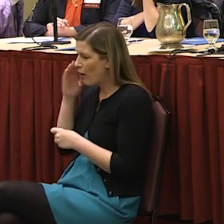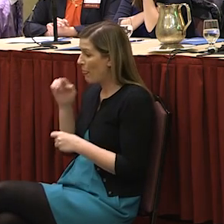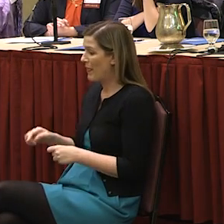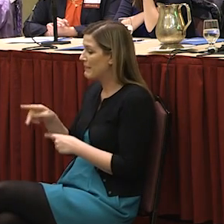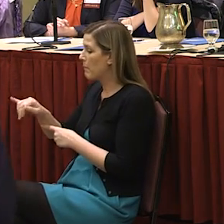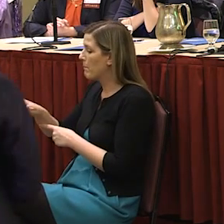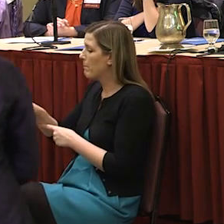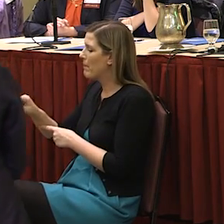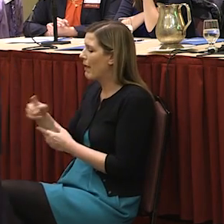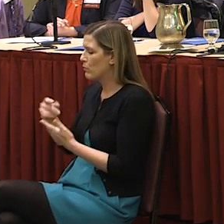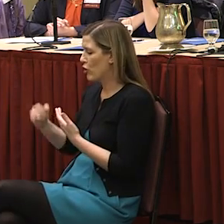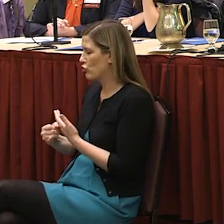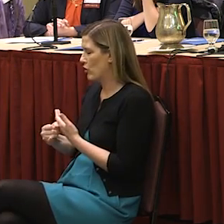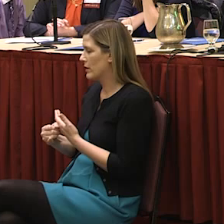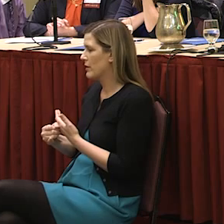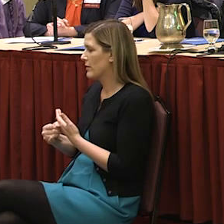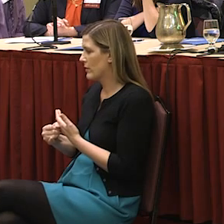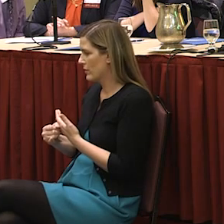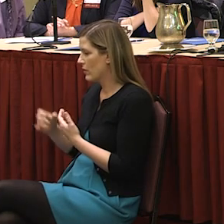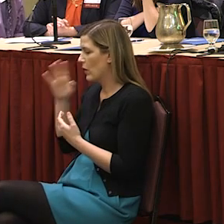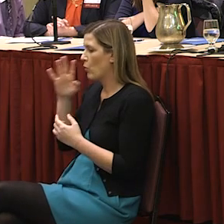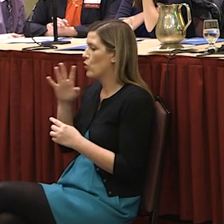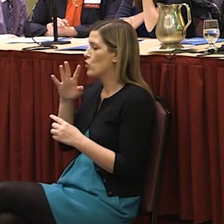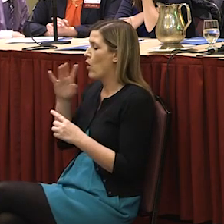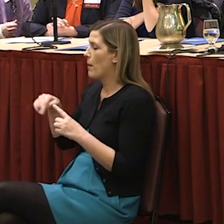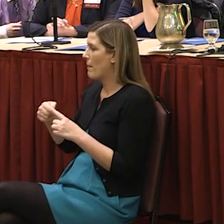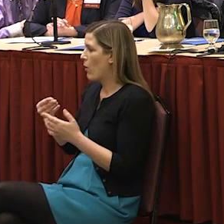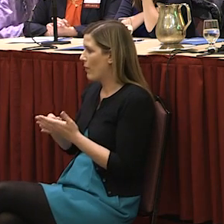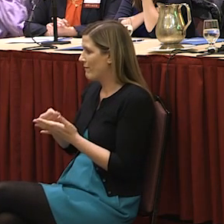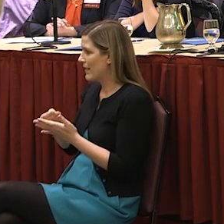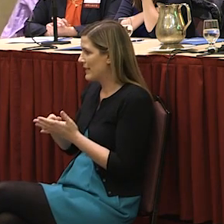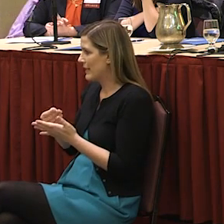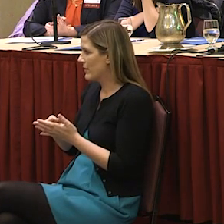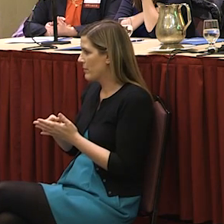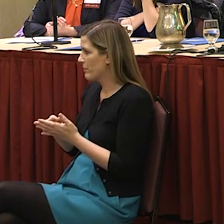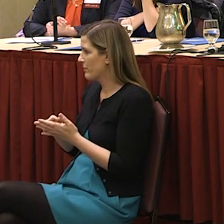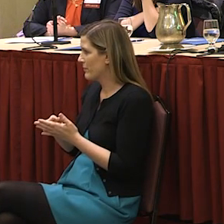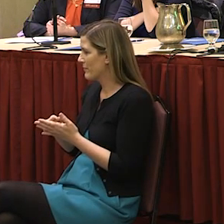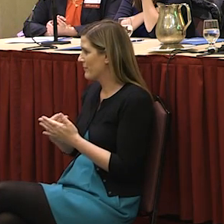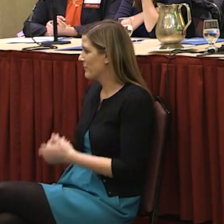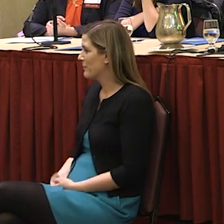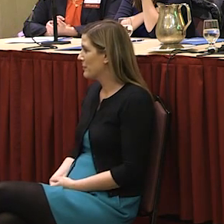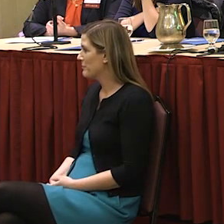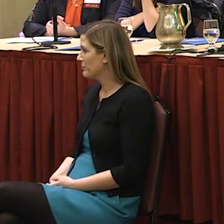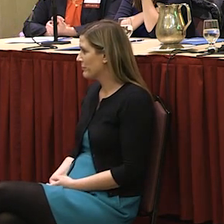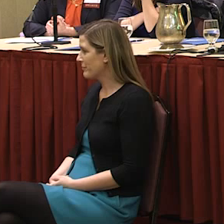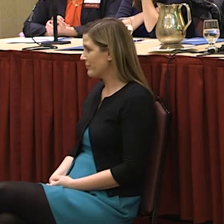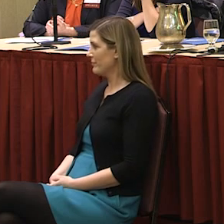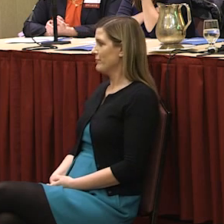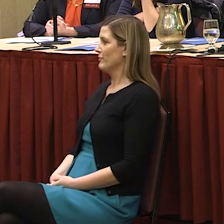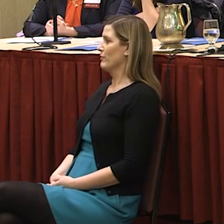pilot project. And I'm going to talk with you about the funding through the Care Transformation Collaborative of Rhode Island,